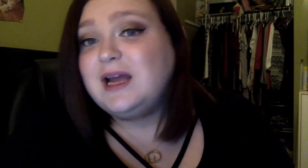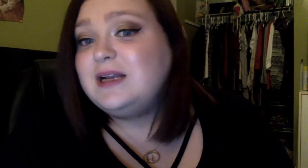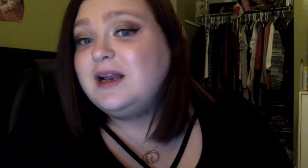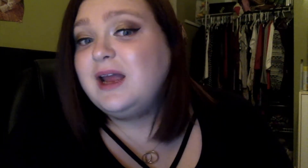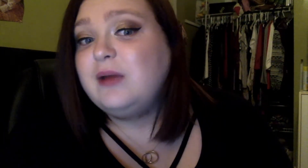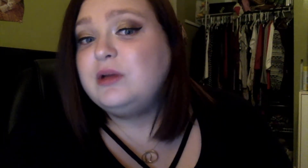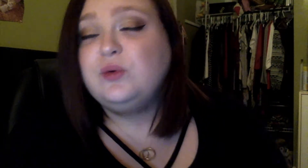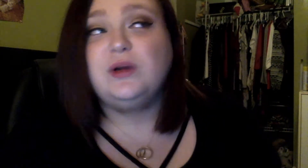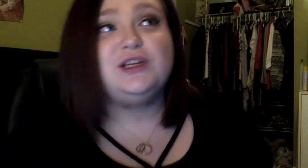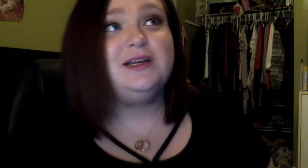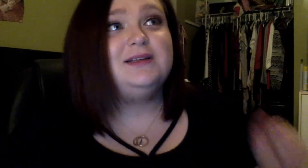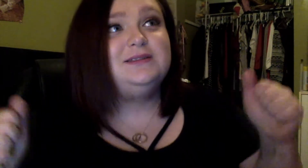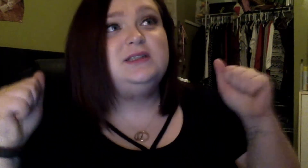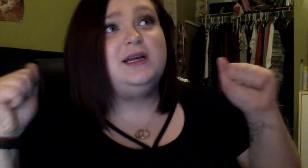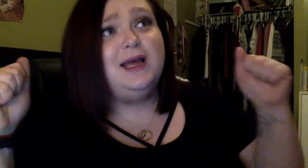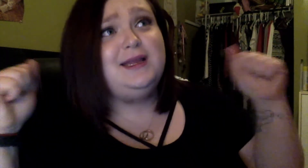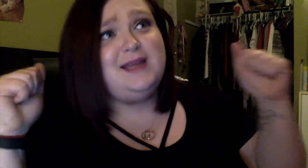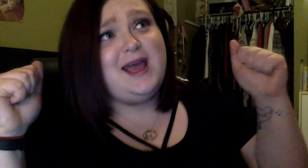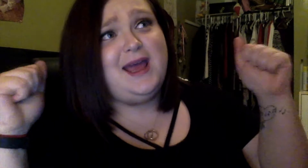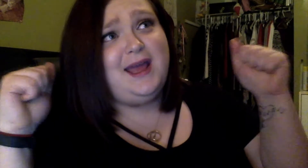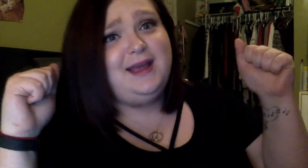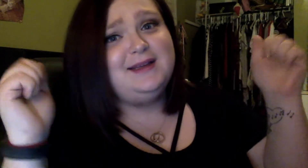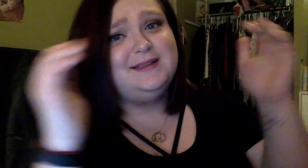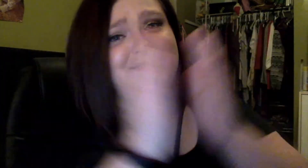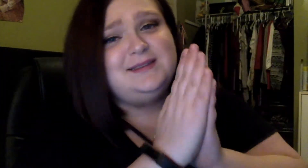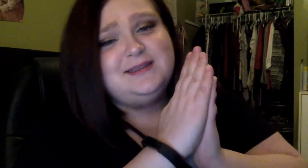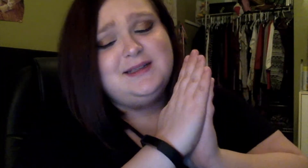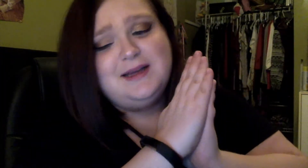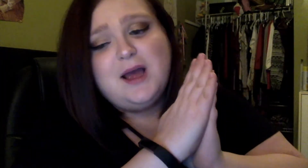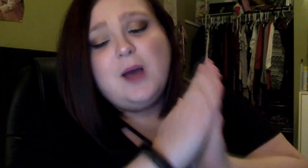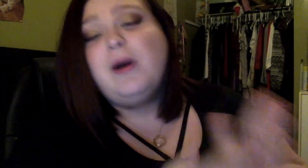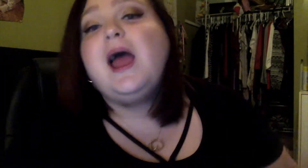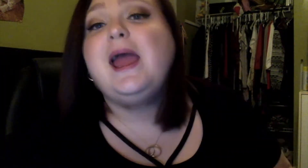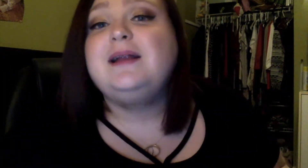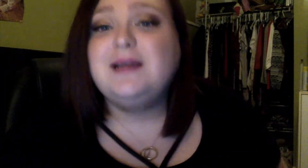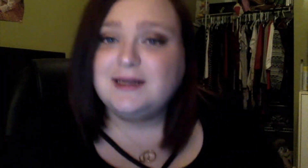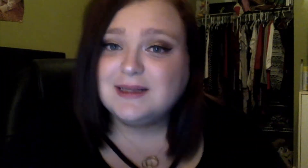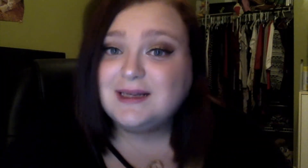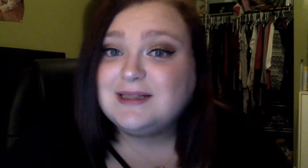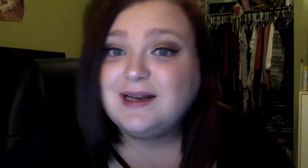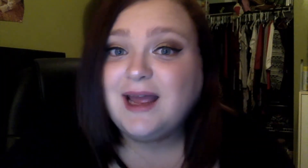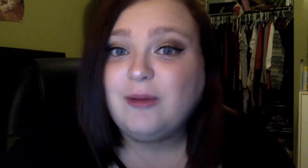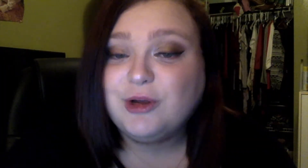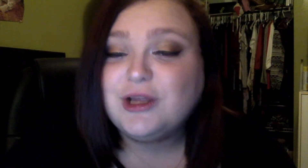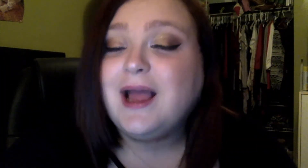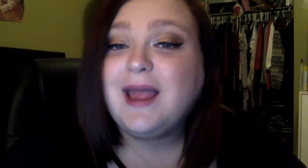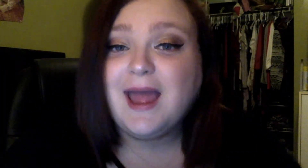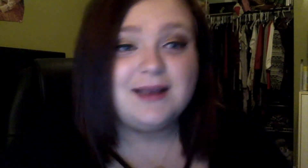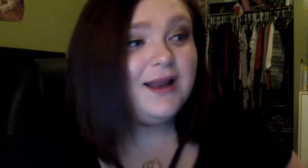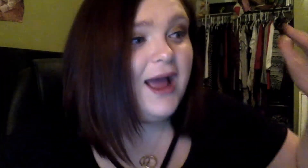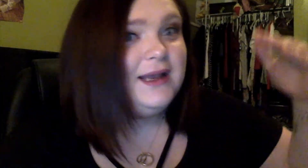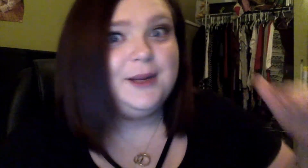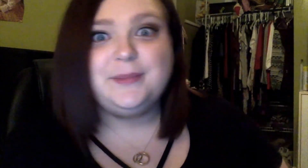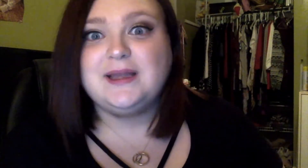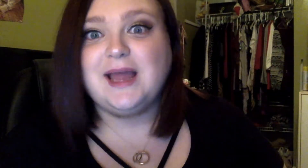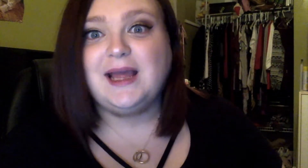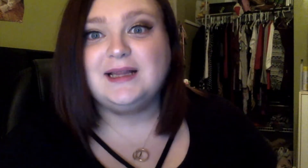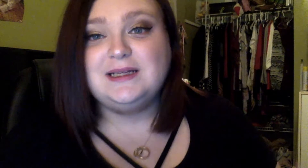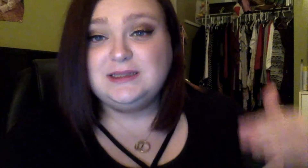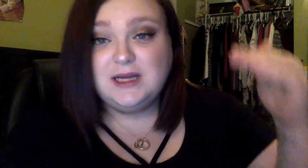a language, which is yay. But ASL is the language. Again, I keep saying it.